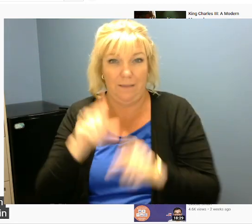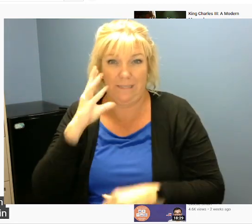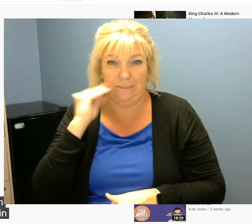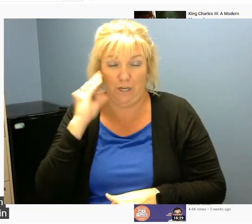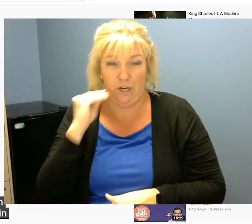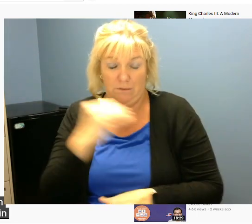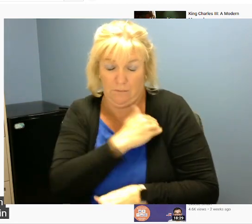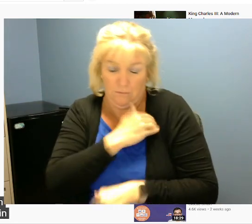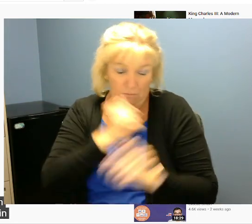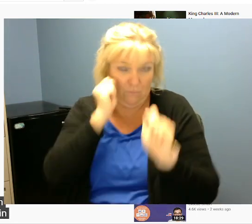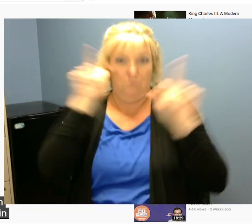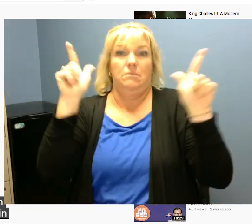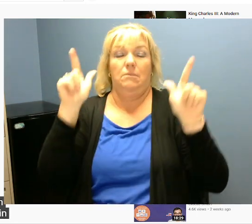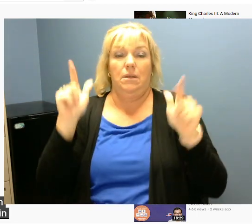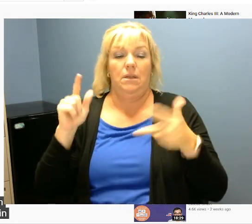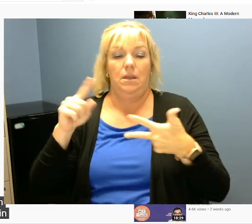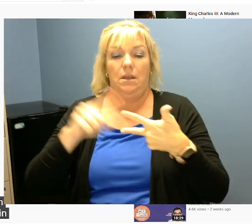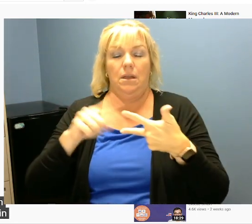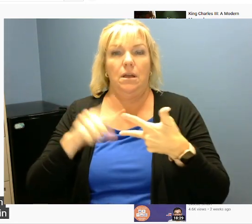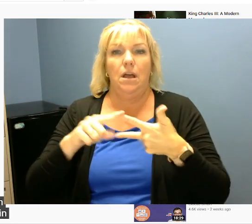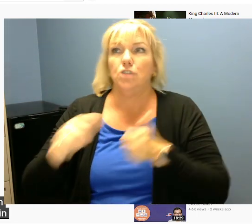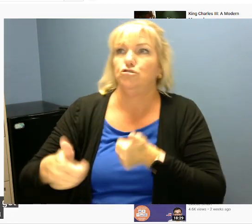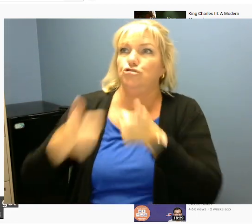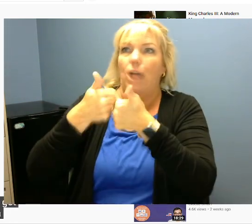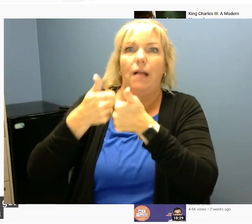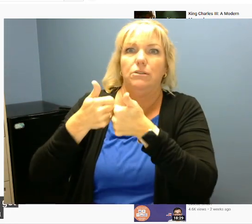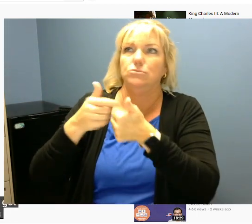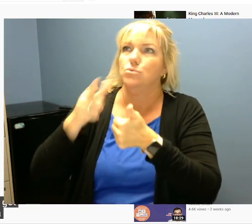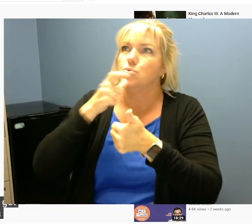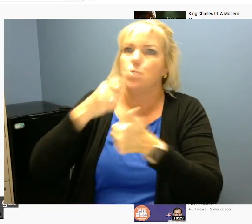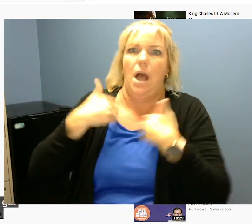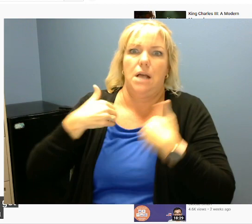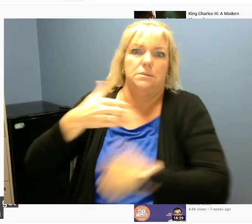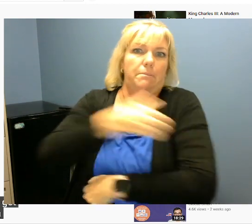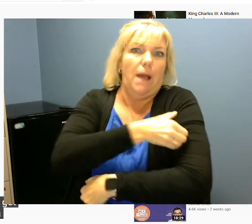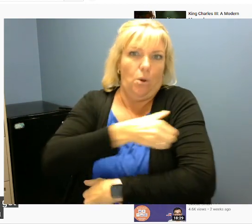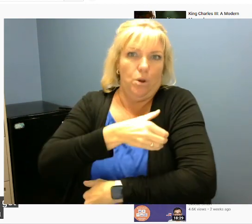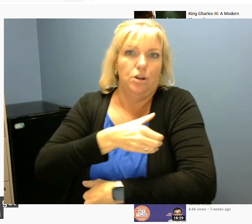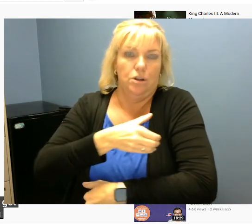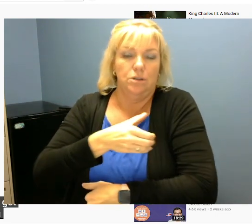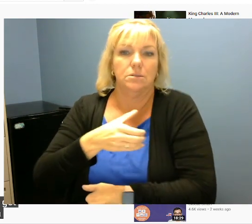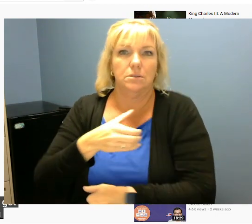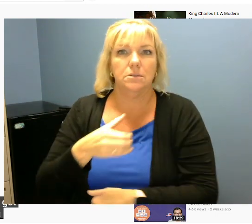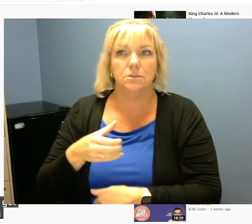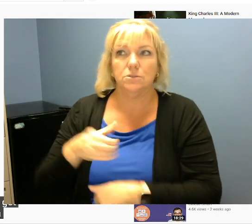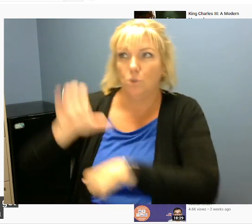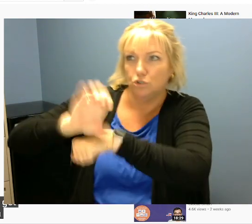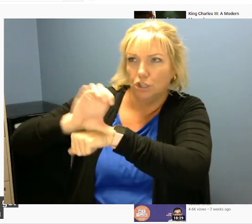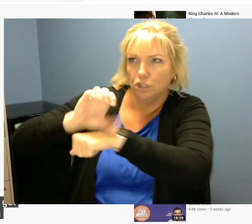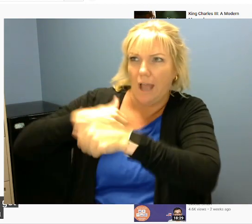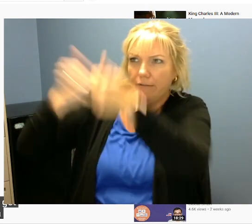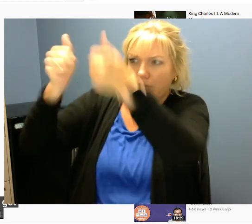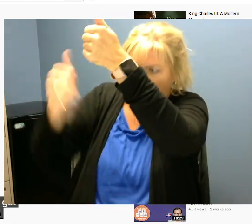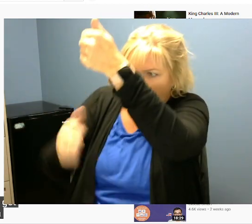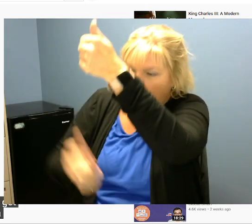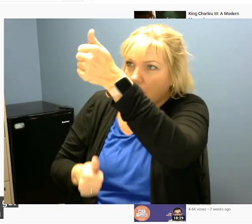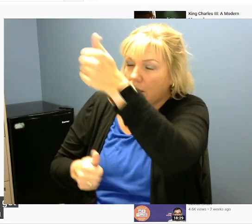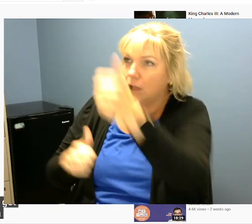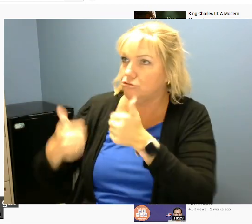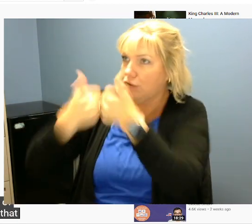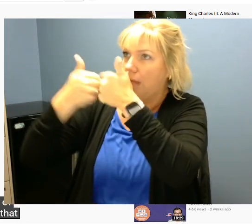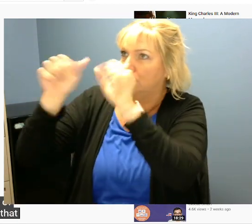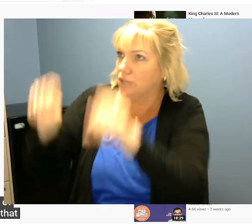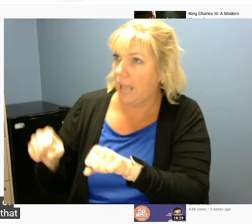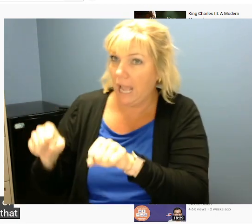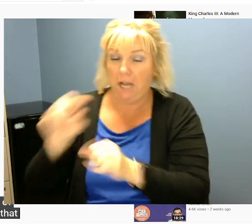hierarchy within their own social structures, but also like within like levels of the church, which might get us to question the king in